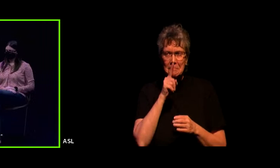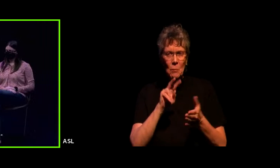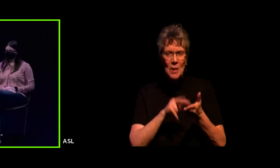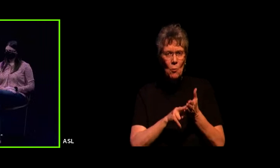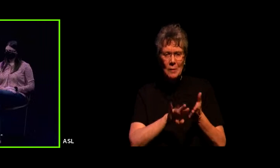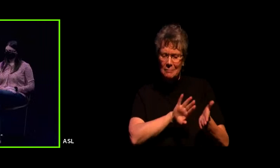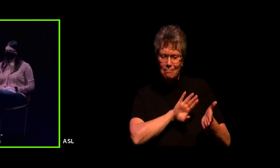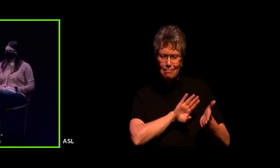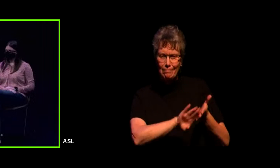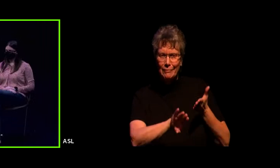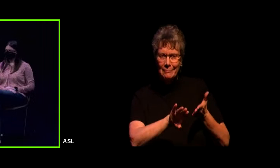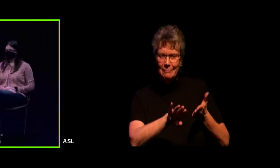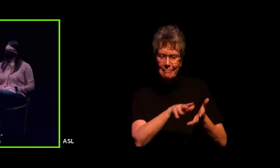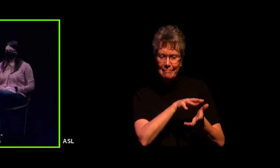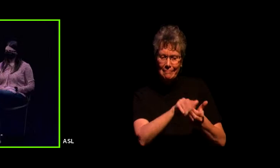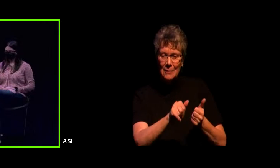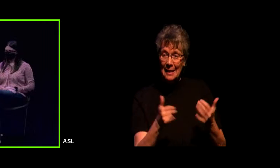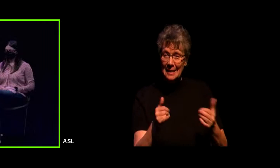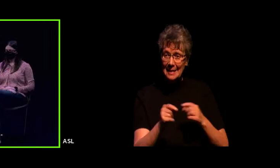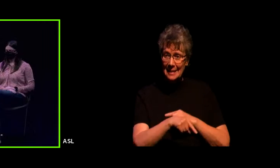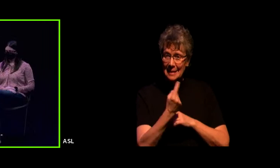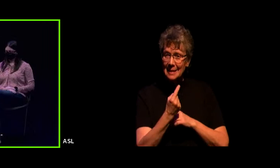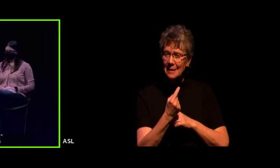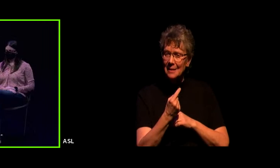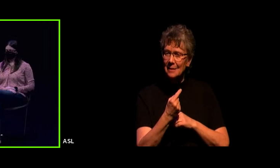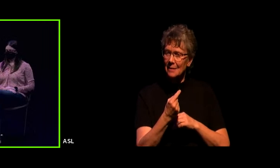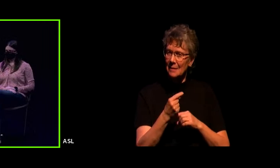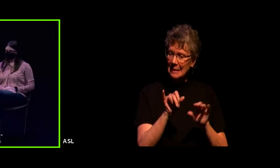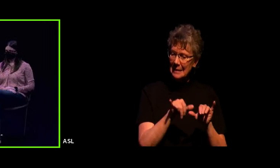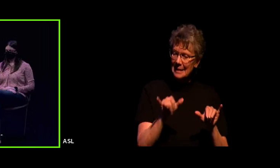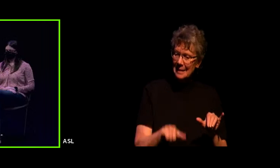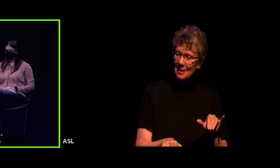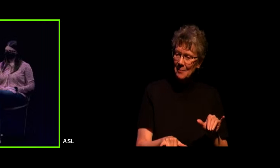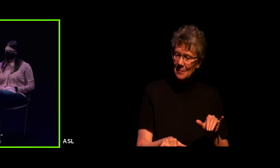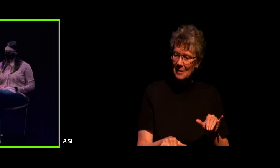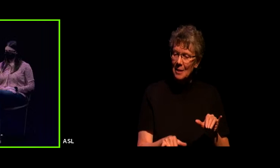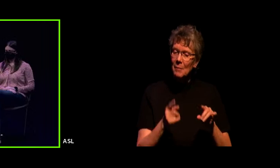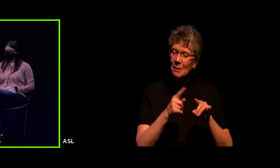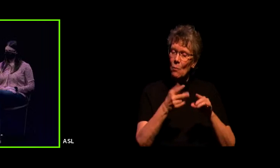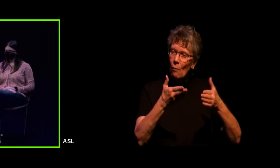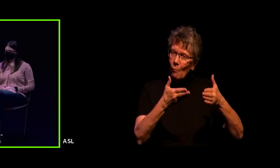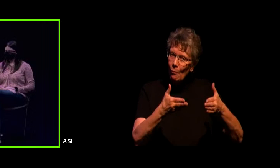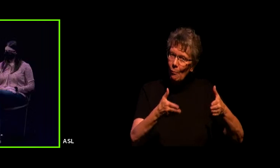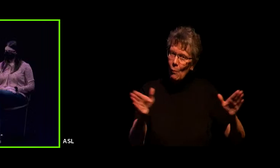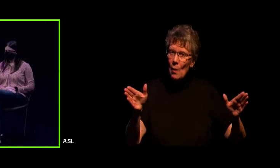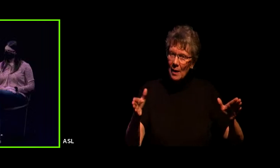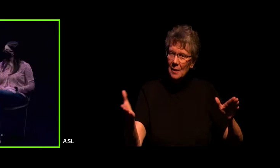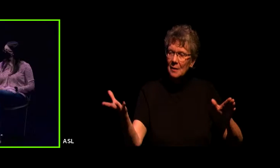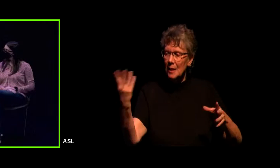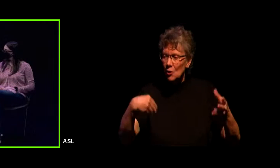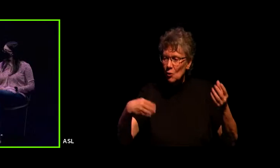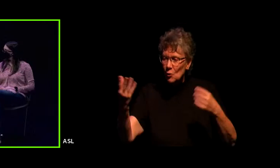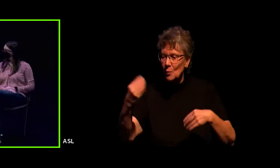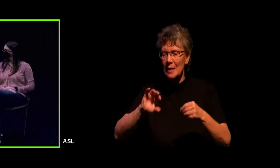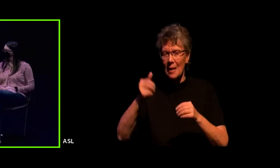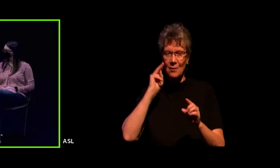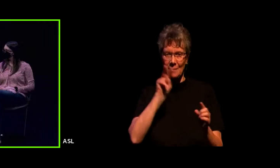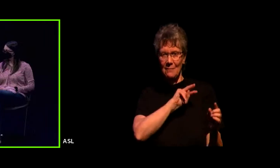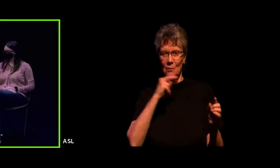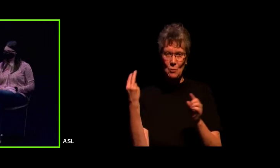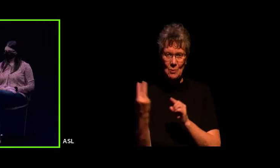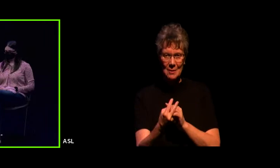we understand the complexity and diversity of those knowledge systems and what they can really contribute, not only to our world of